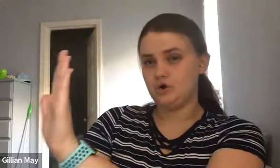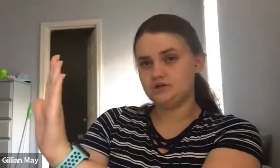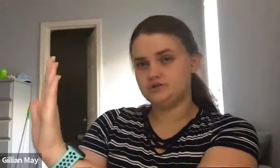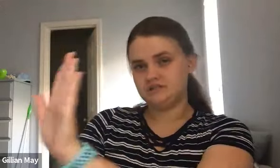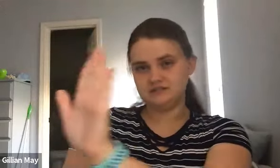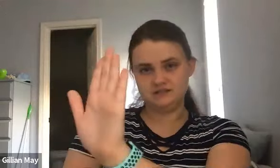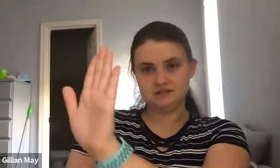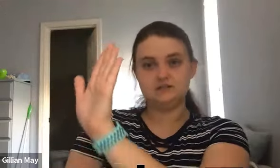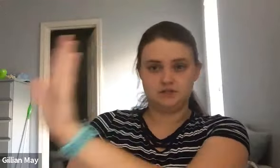yours,